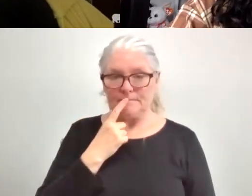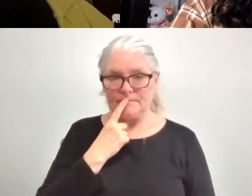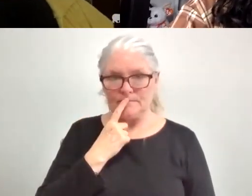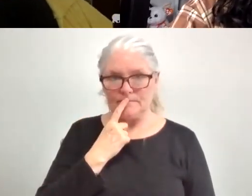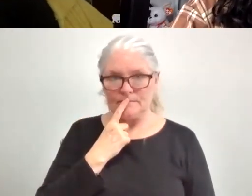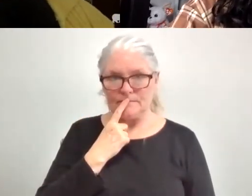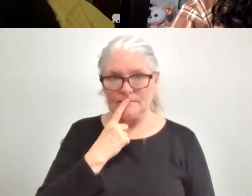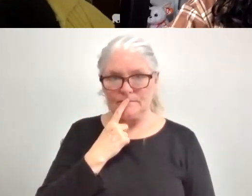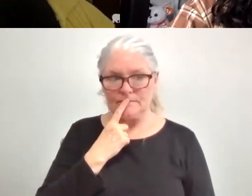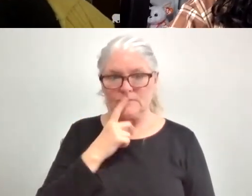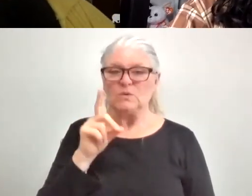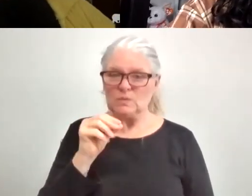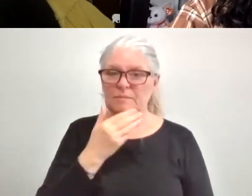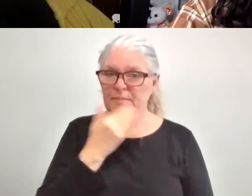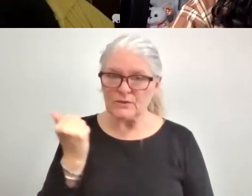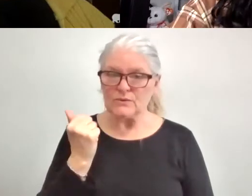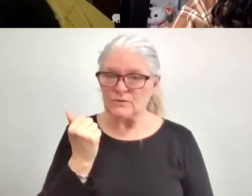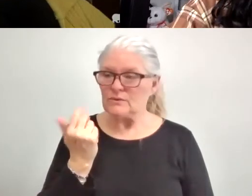do better by yourself.